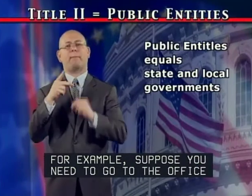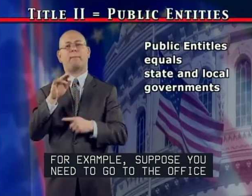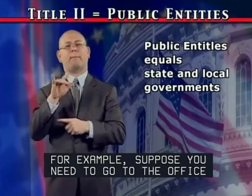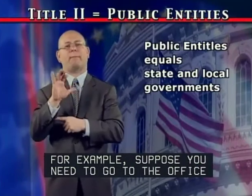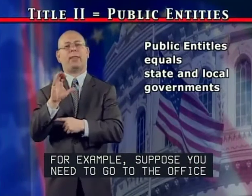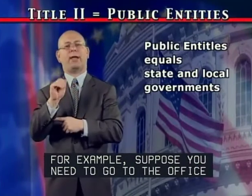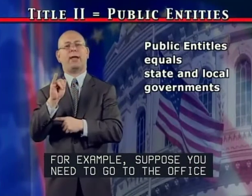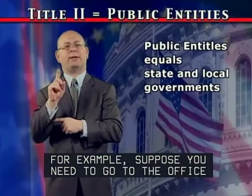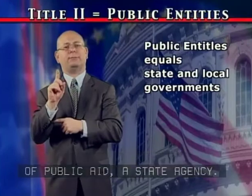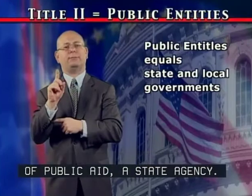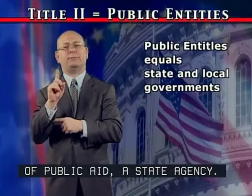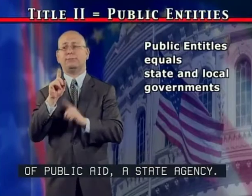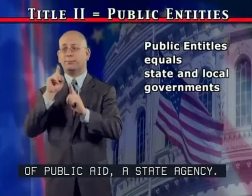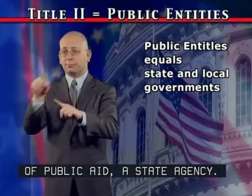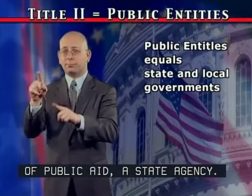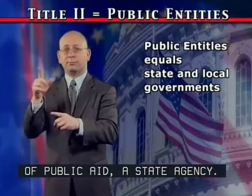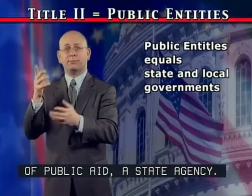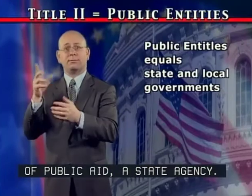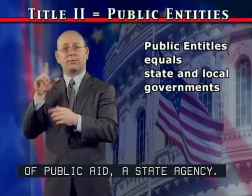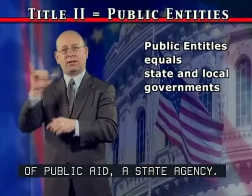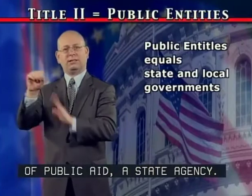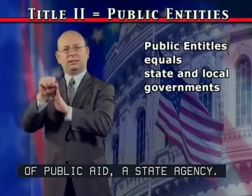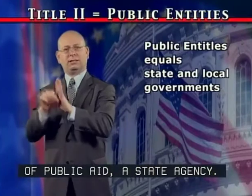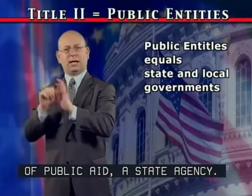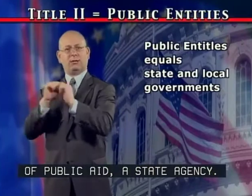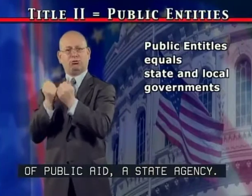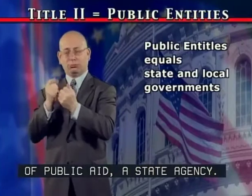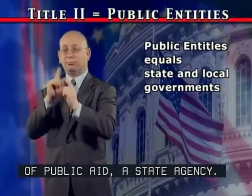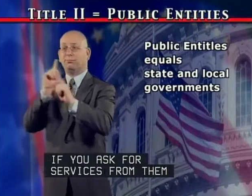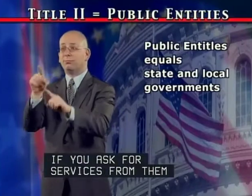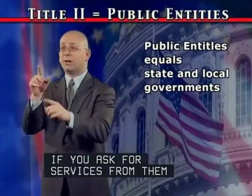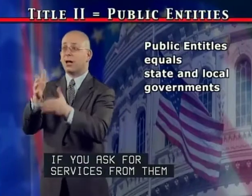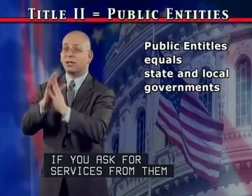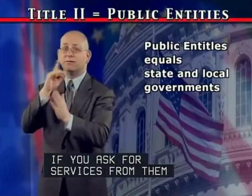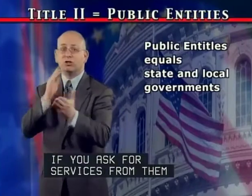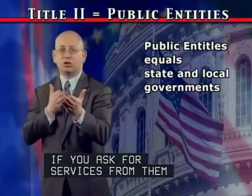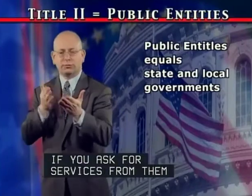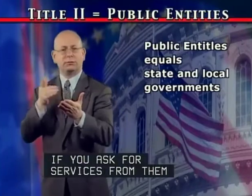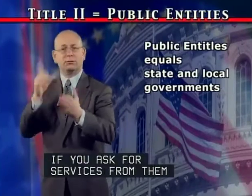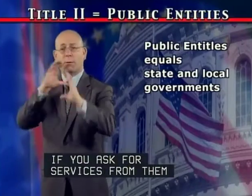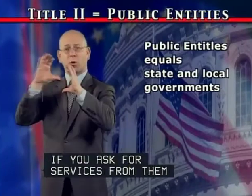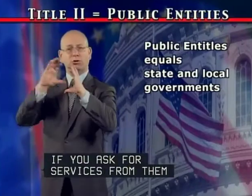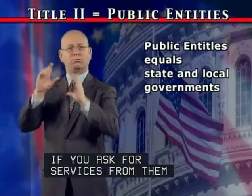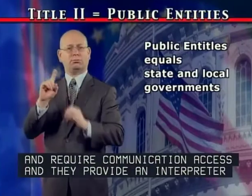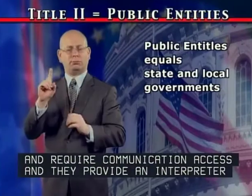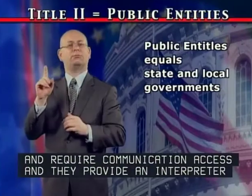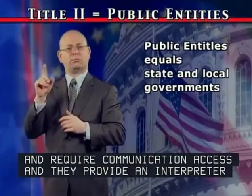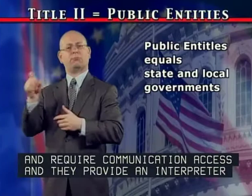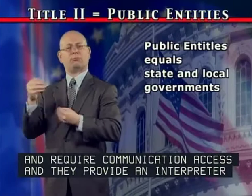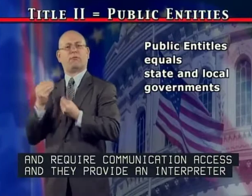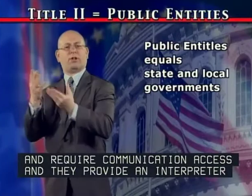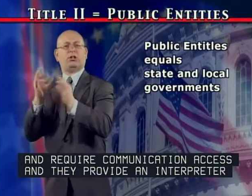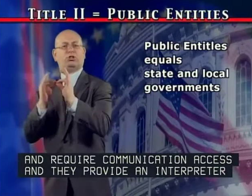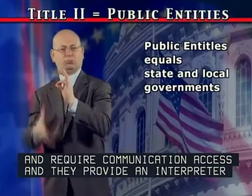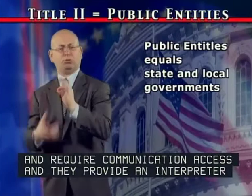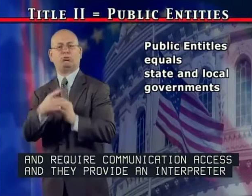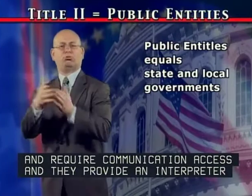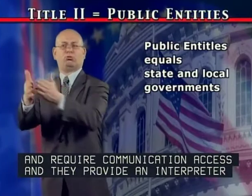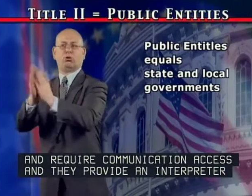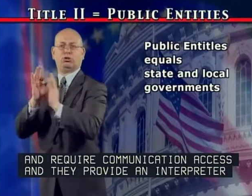to the Office of Public Aid, a state agency. If you ask for services from them and require communication access,